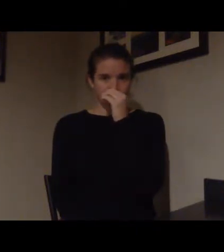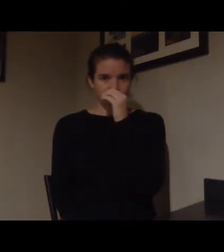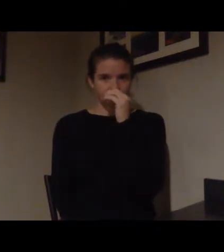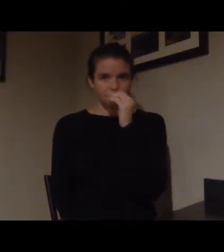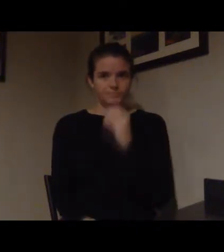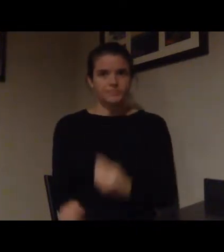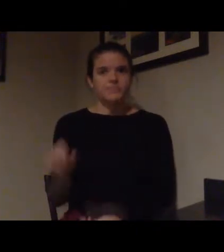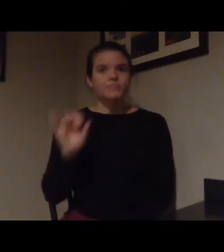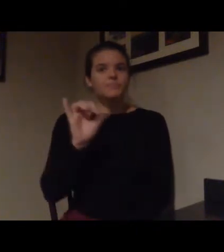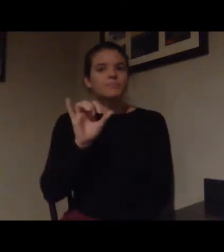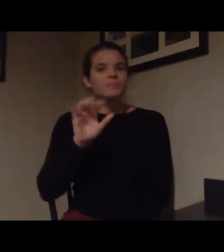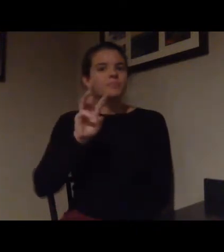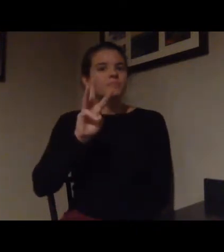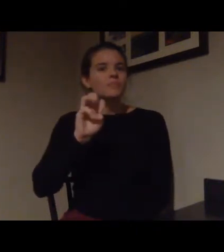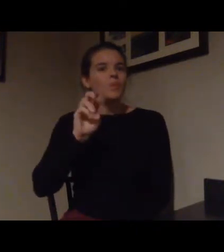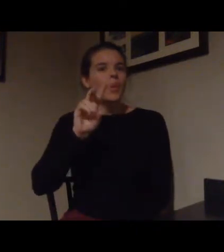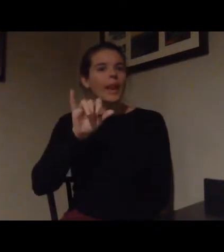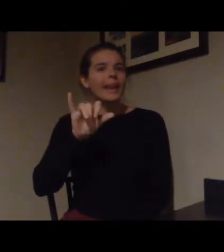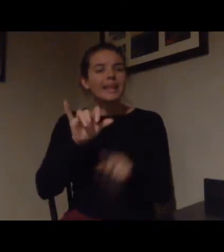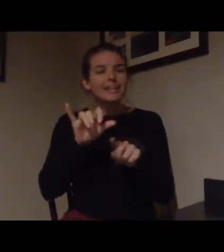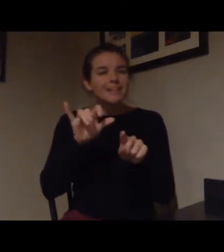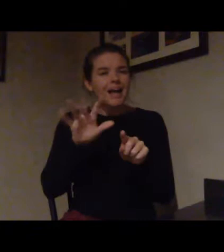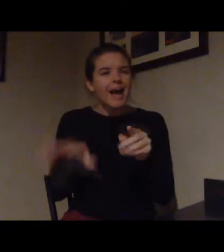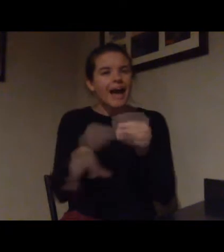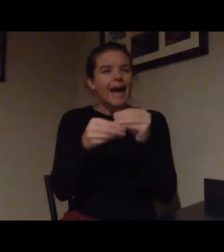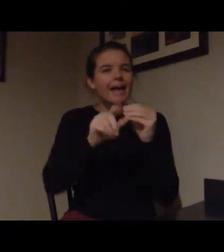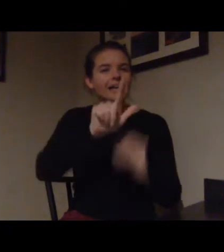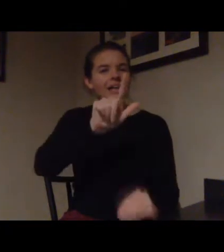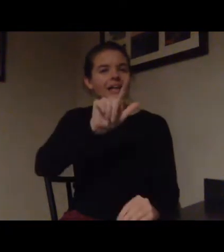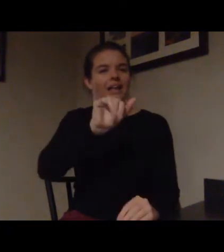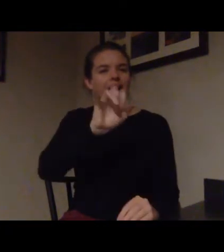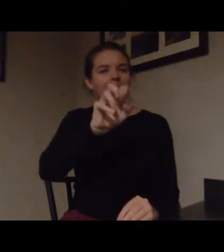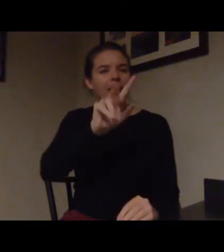I put a link to upcoming events.